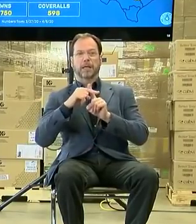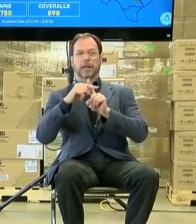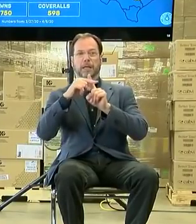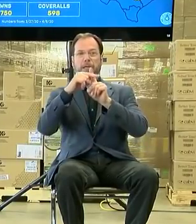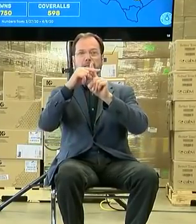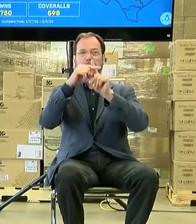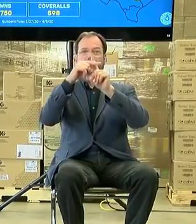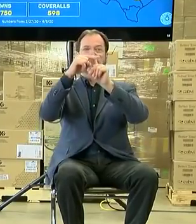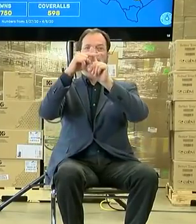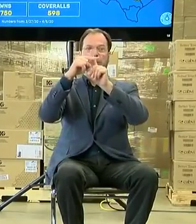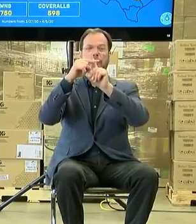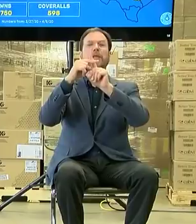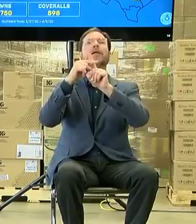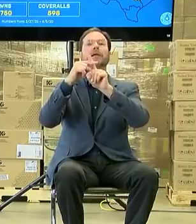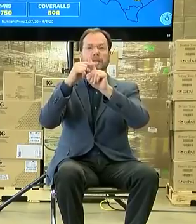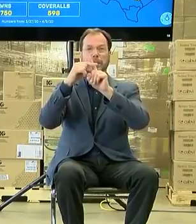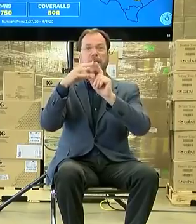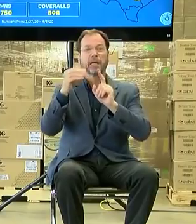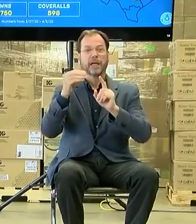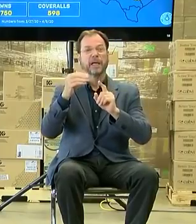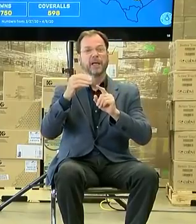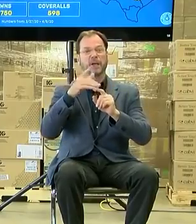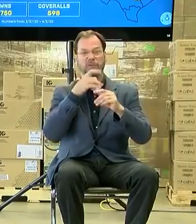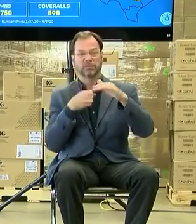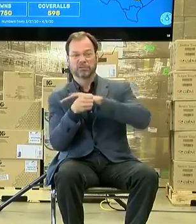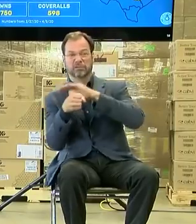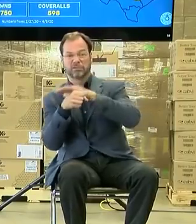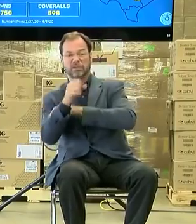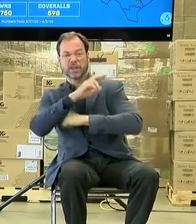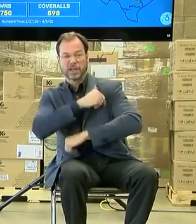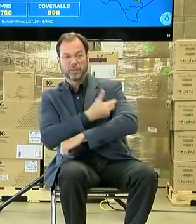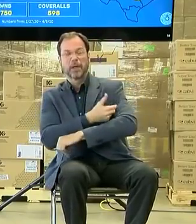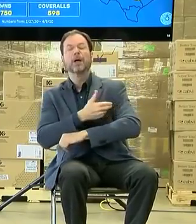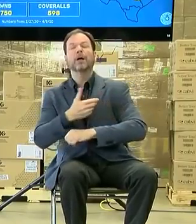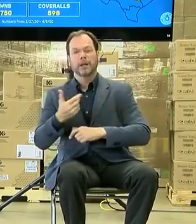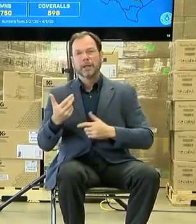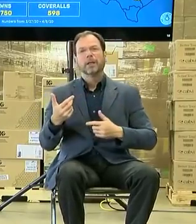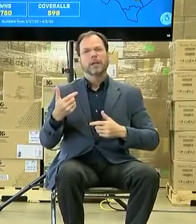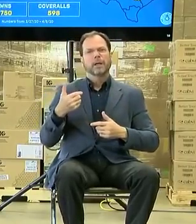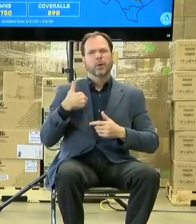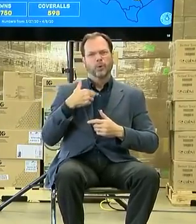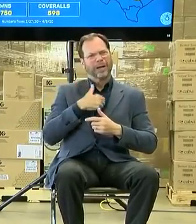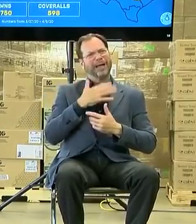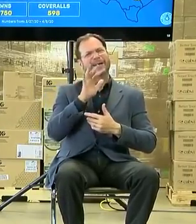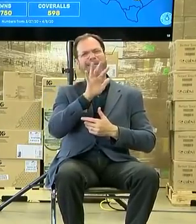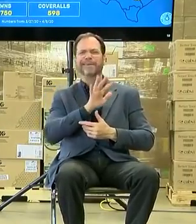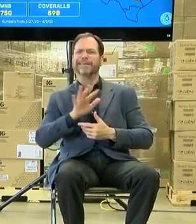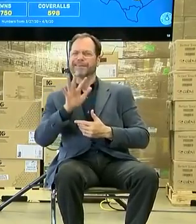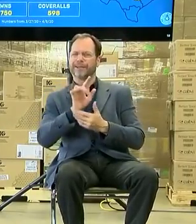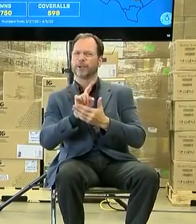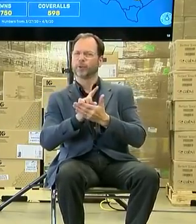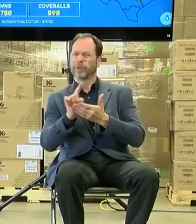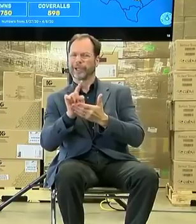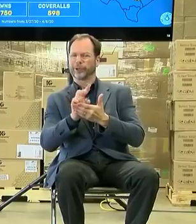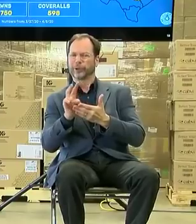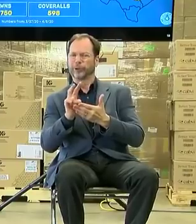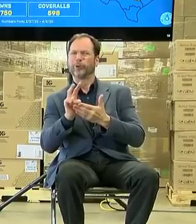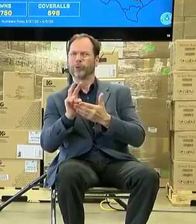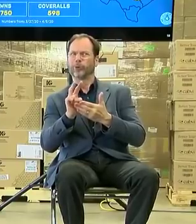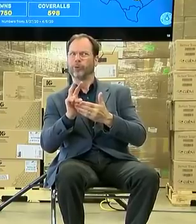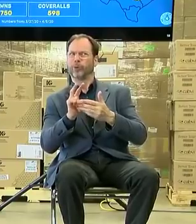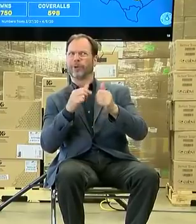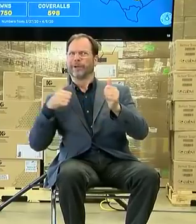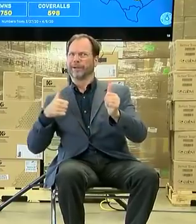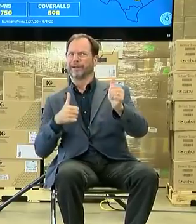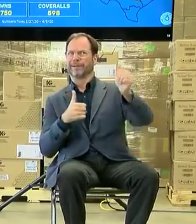the increase in the number of people who are being hospitalized, we are a week or two behind states like California